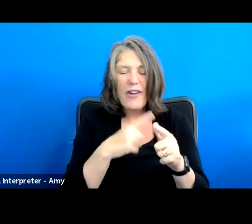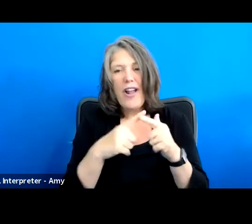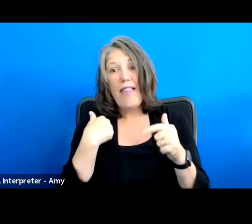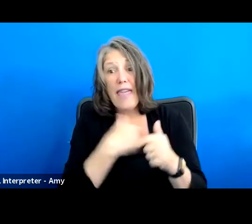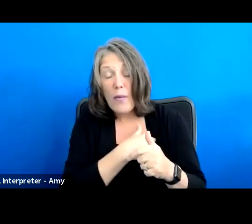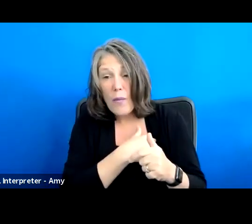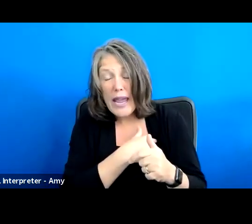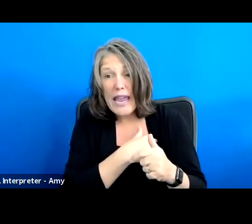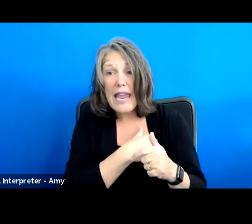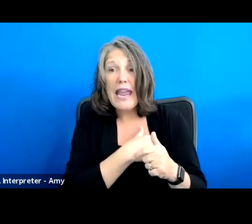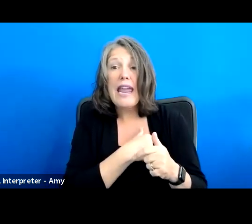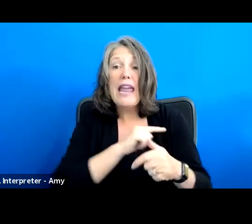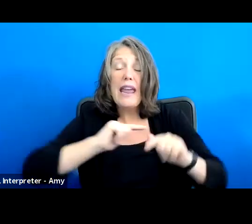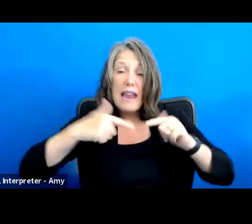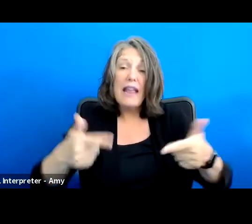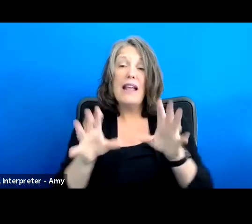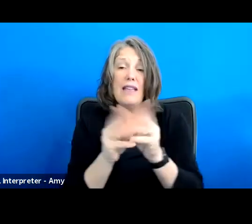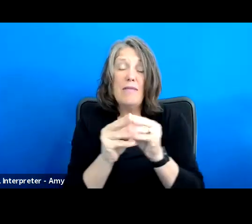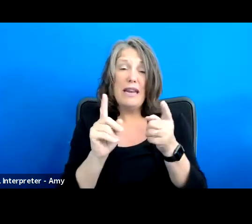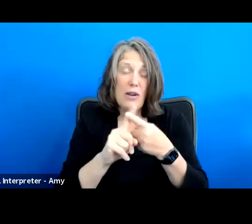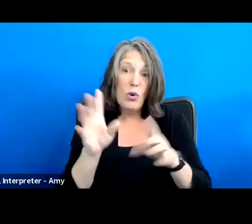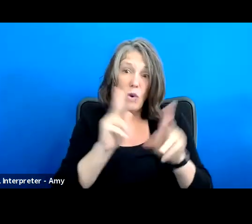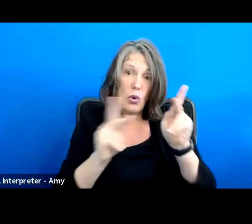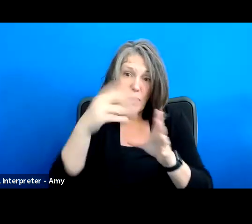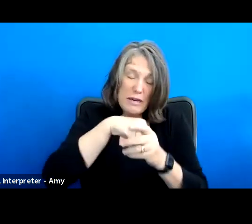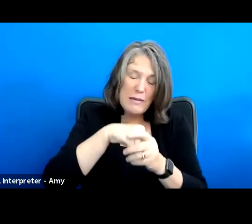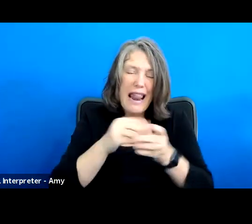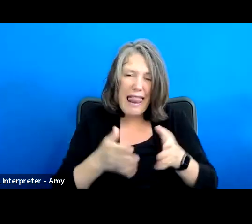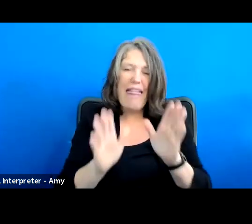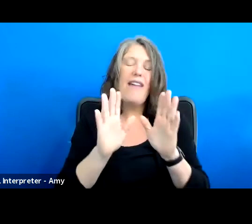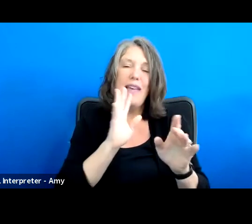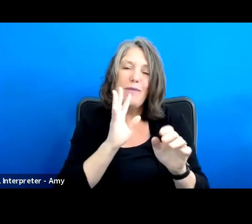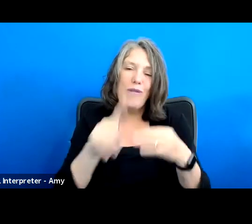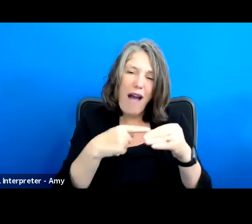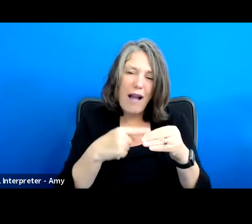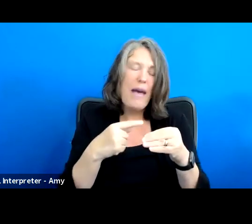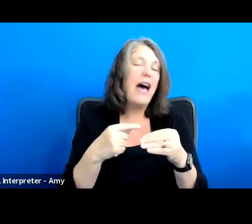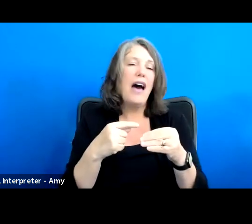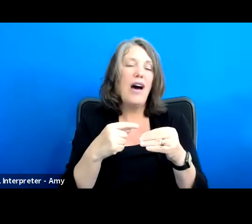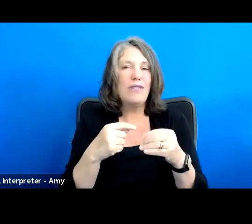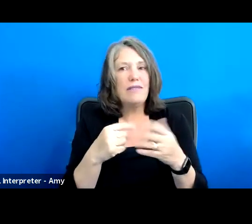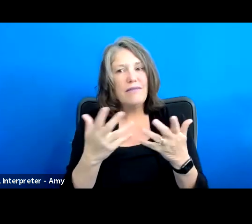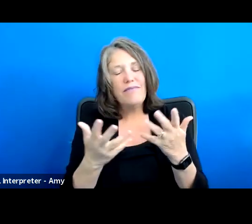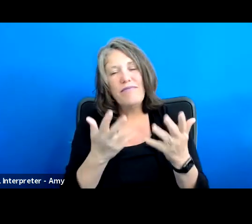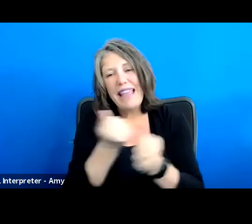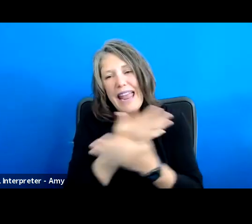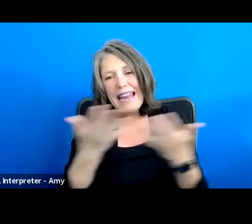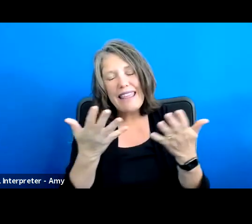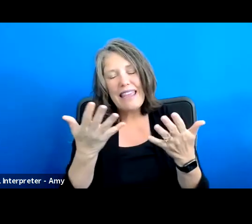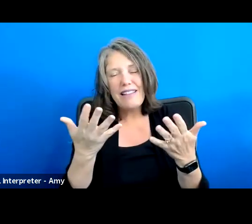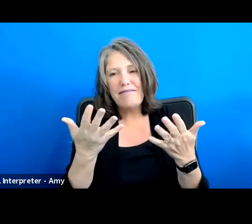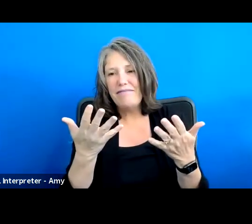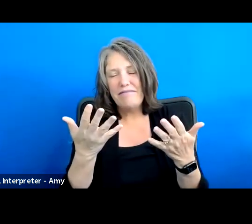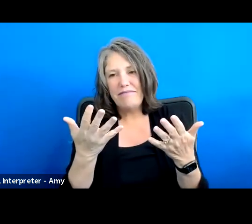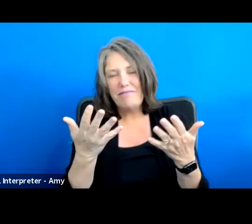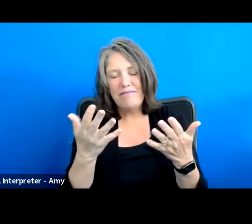we turned the meeting over to the participants and let them talk to us about anything and everything they felt